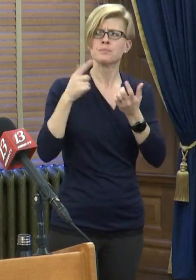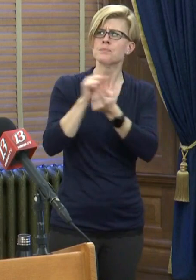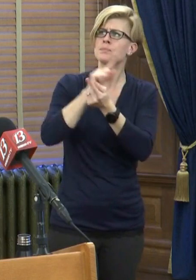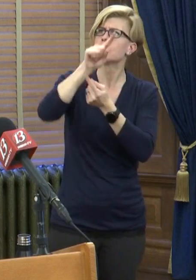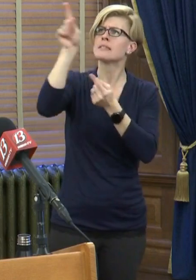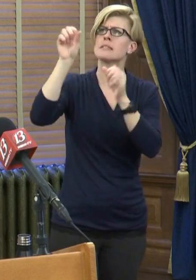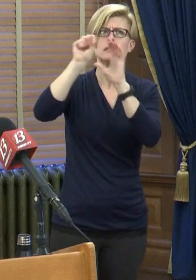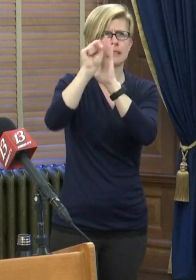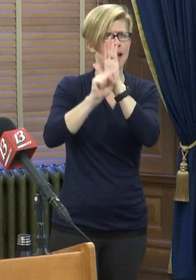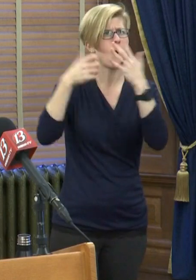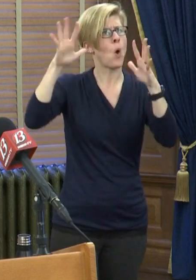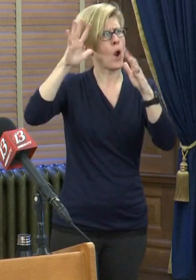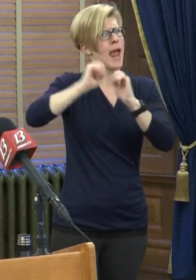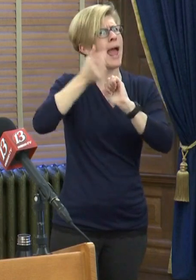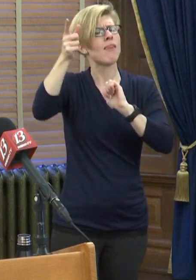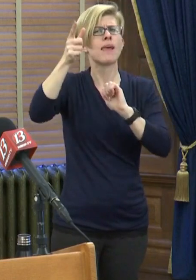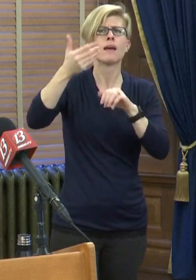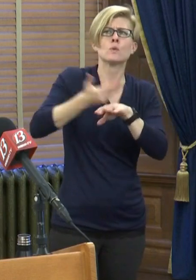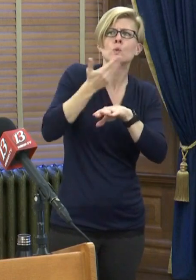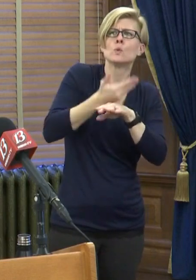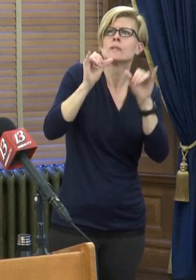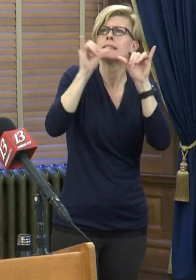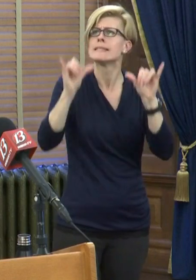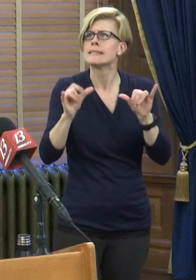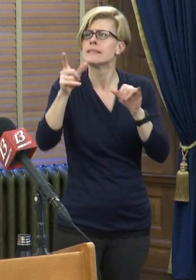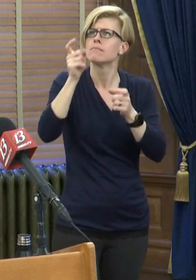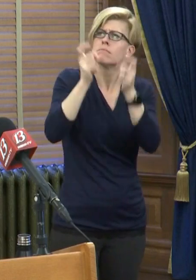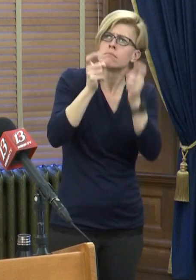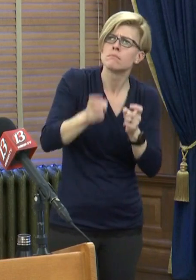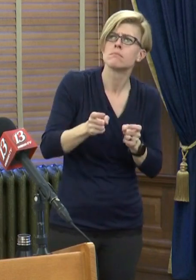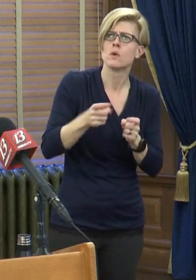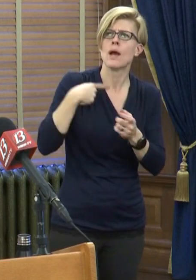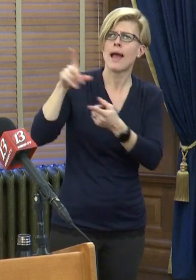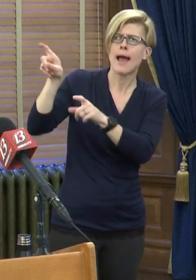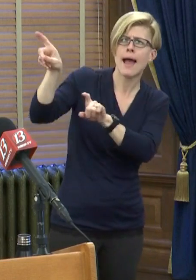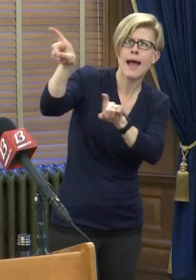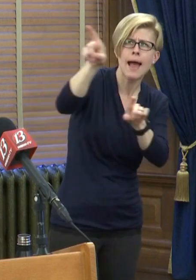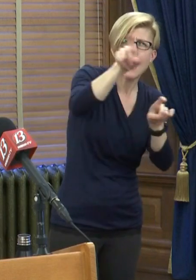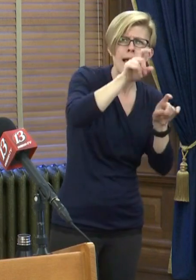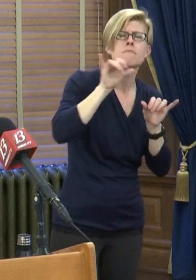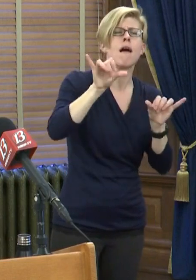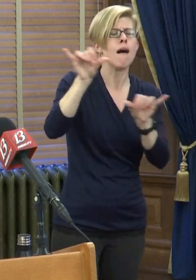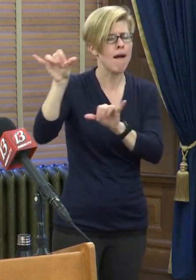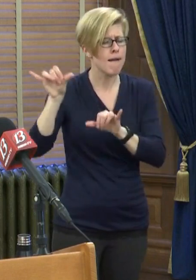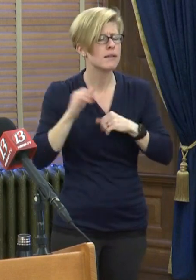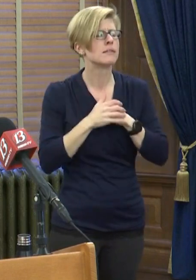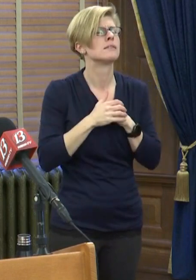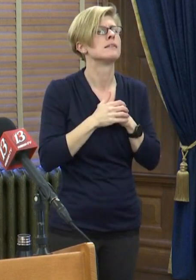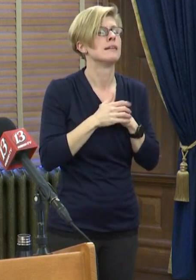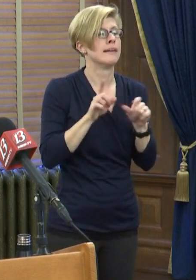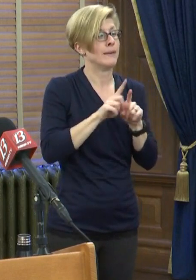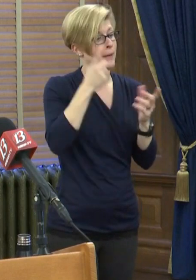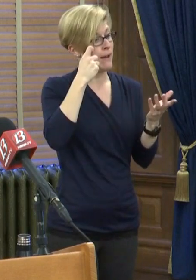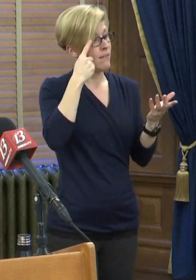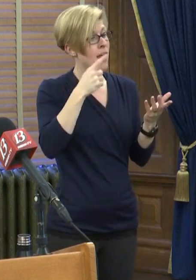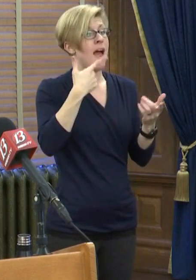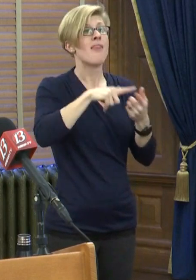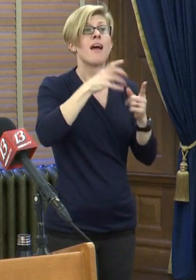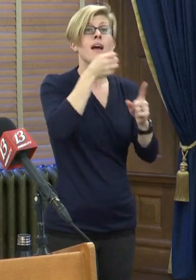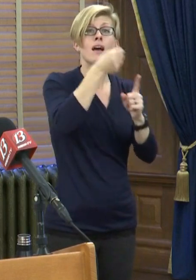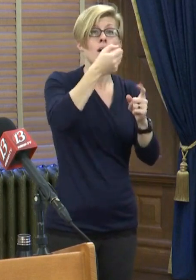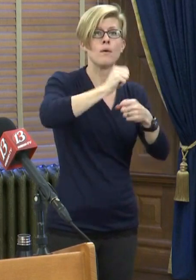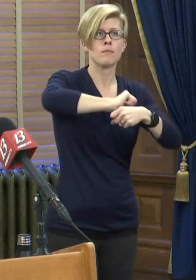who had modernized to discuss best practices and lessons learned from their modernization efforts. Unfortunately, as the governor alluded to, when the pandemic